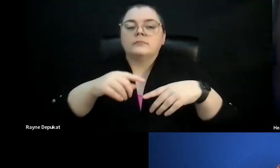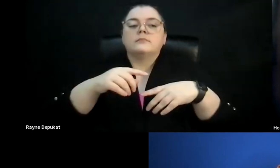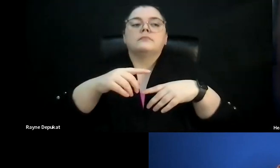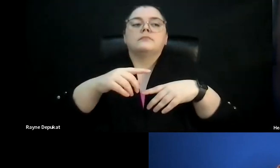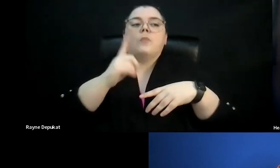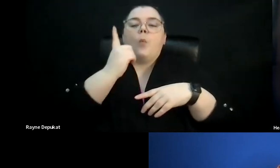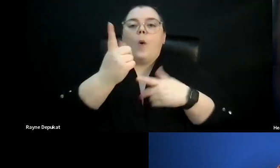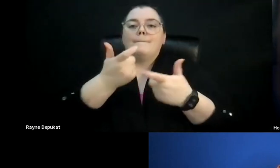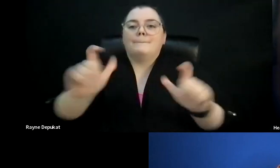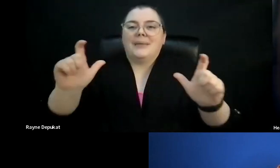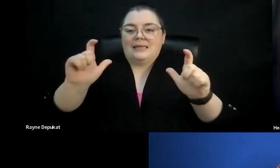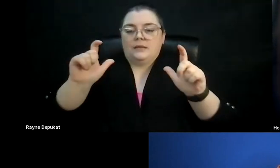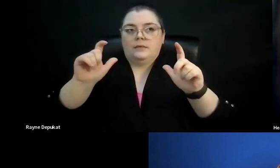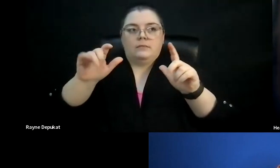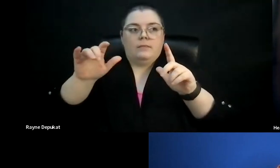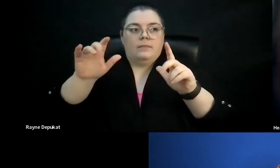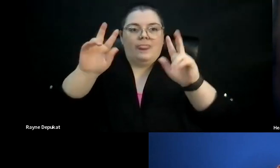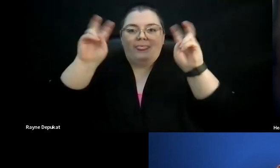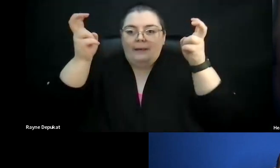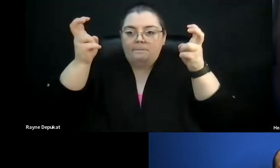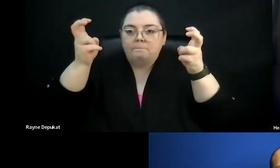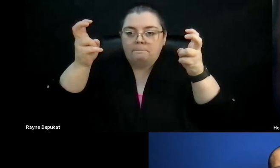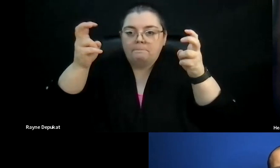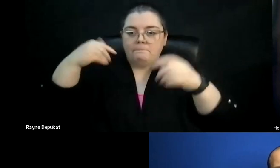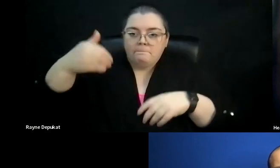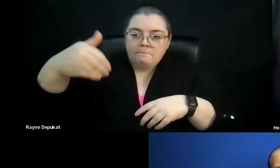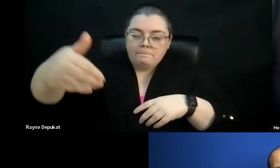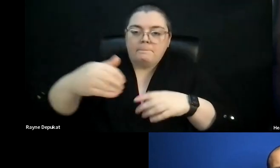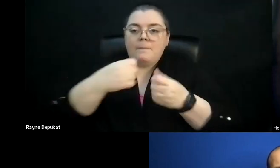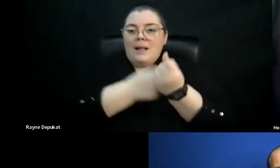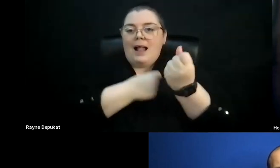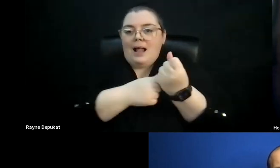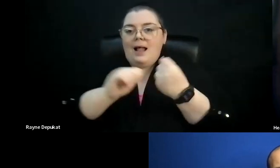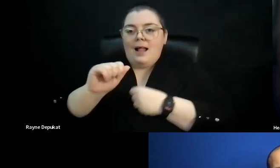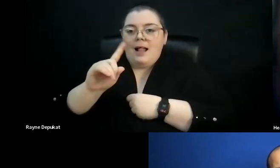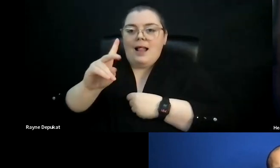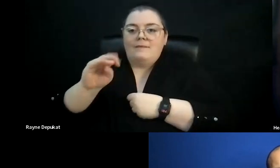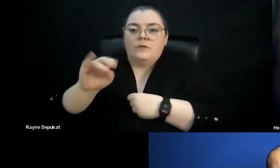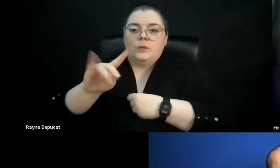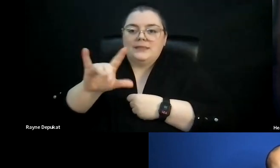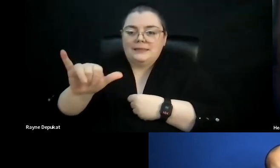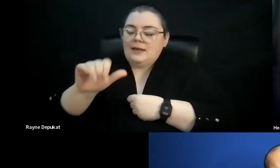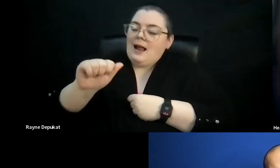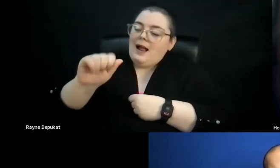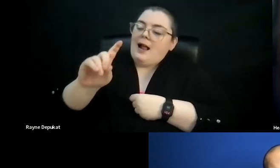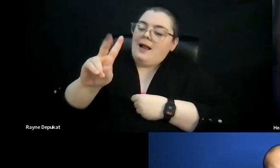this is what we've been talking about for a while now. And one big theme that we've seen is